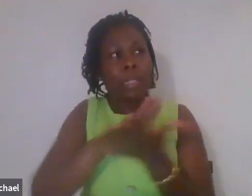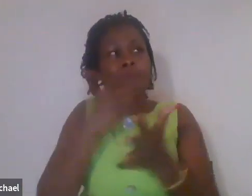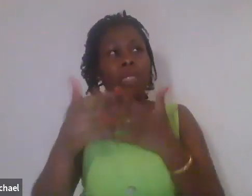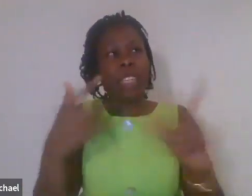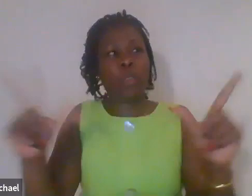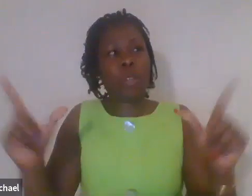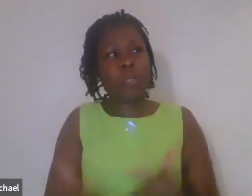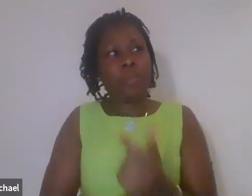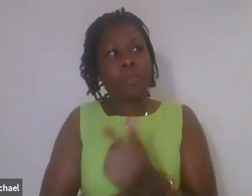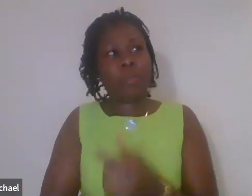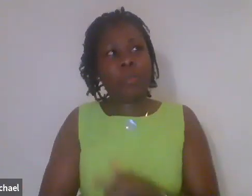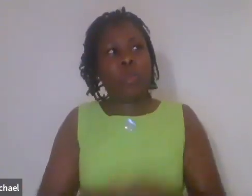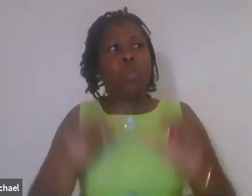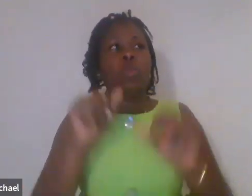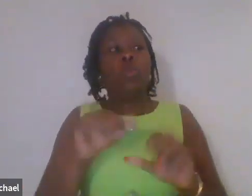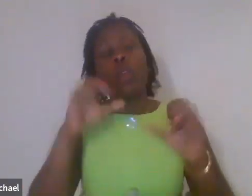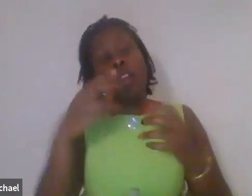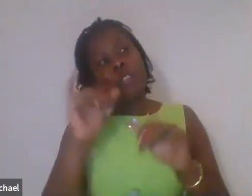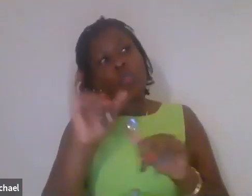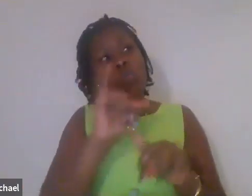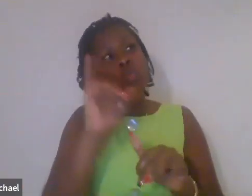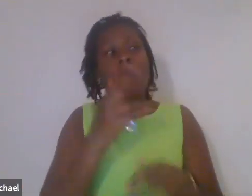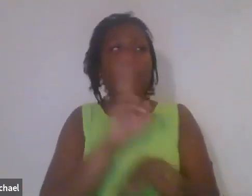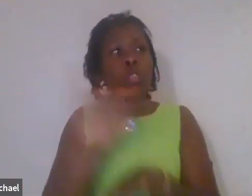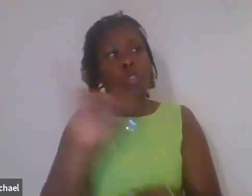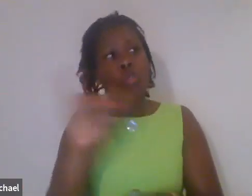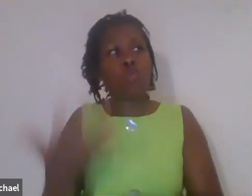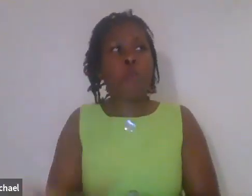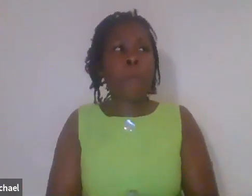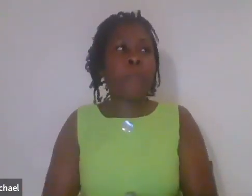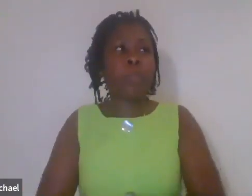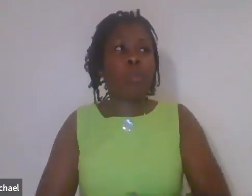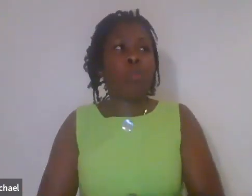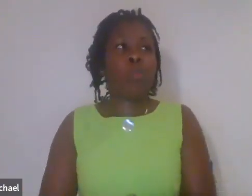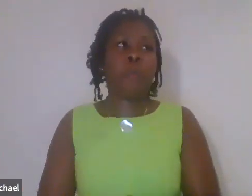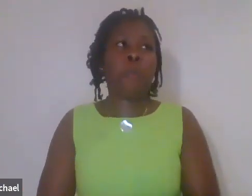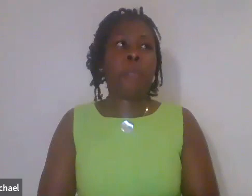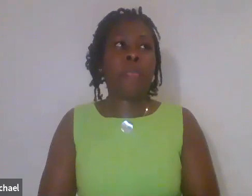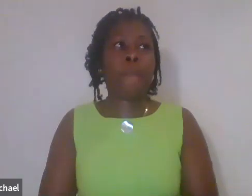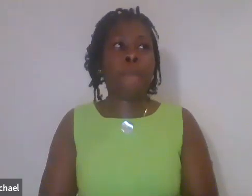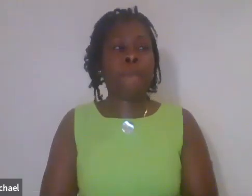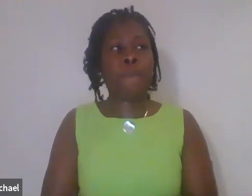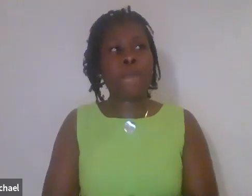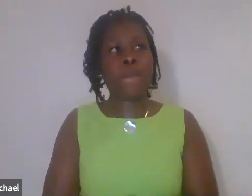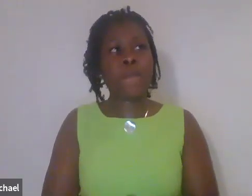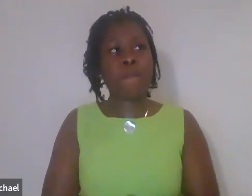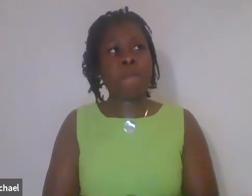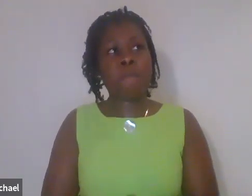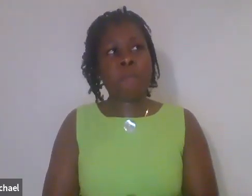But it's important to learn some basic sign language when we meet face to face, so that at least we can maybe use on YouTube.